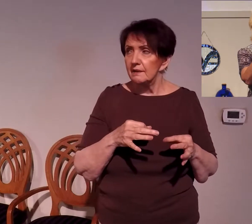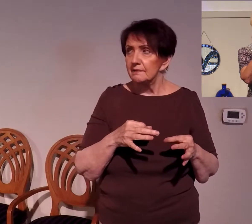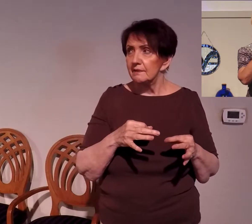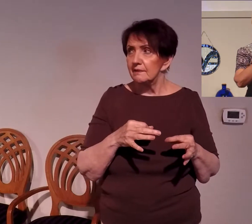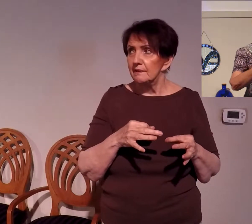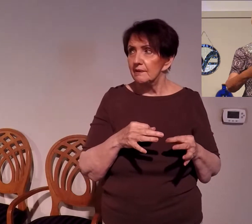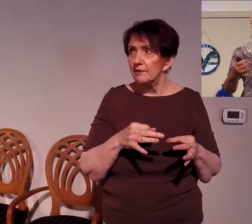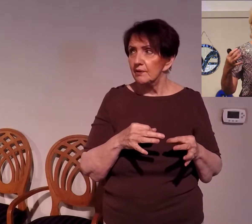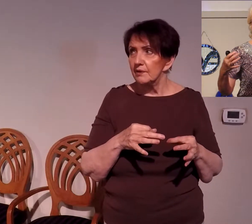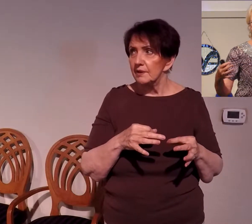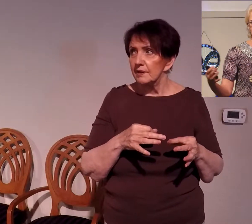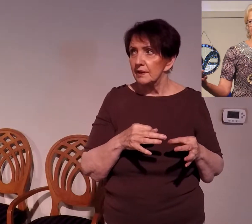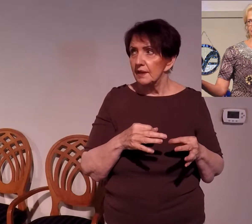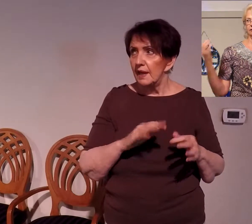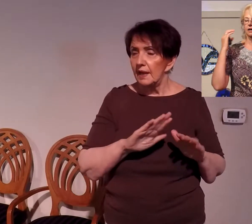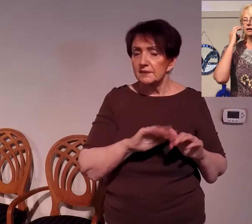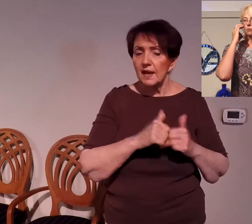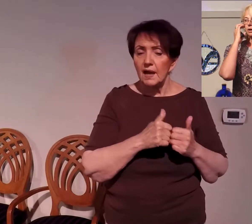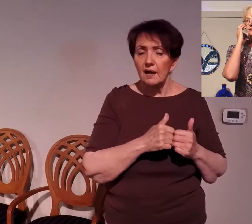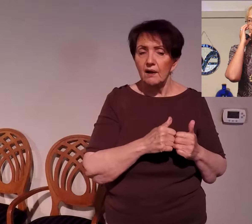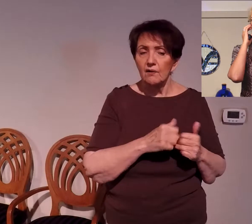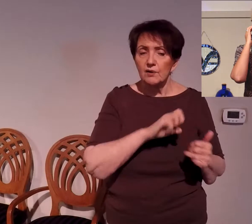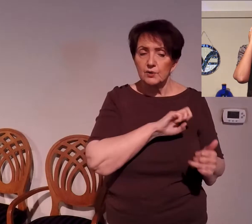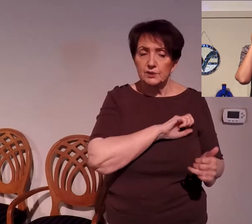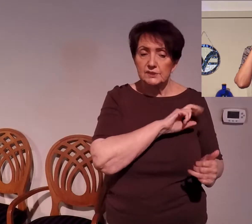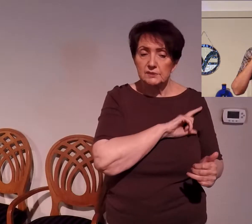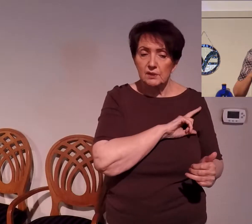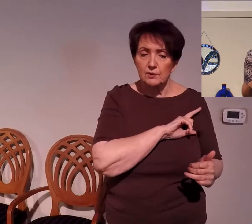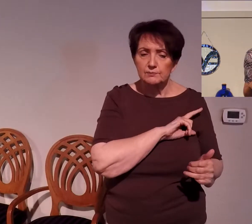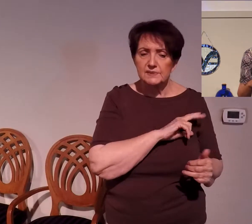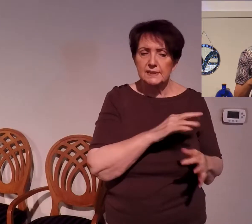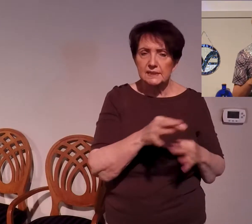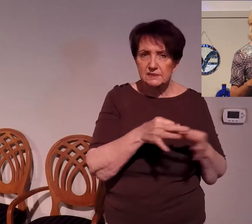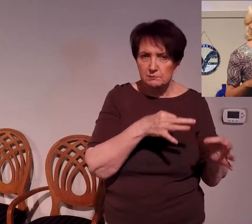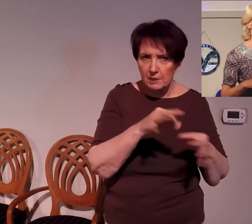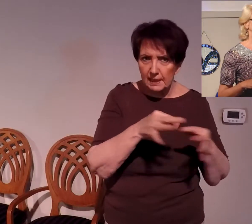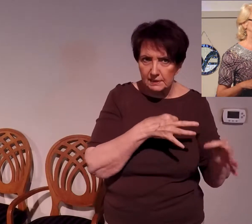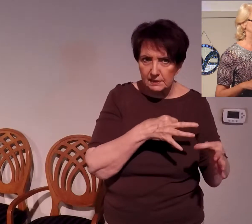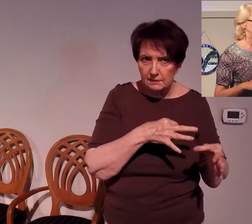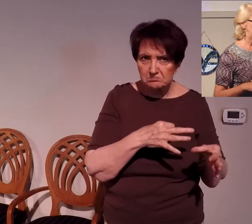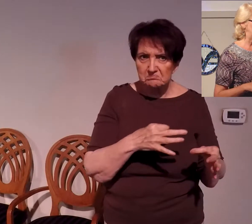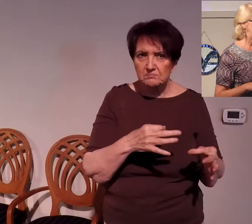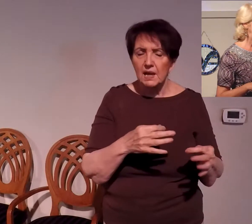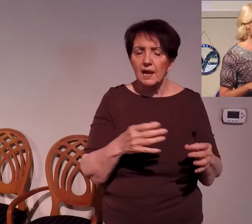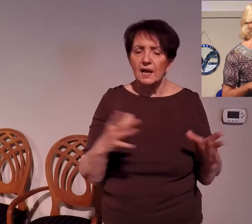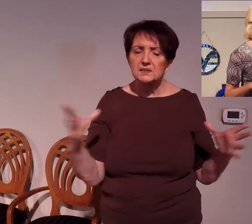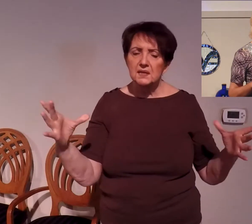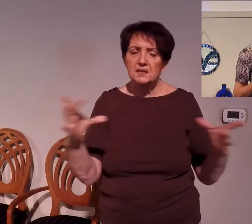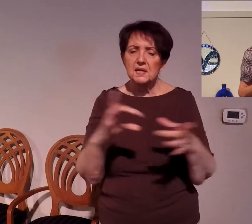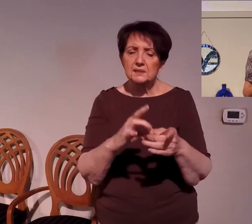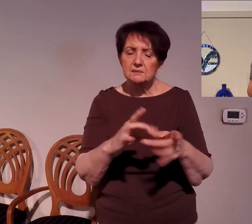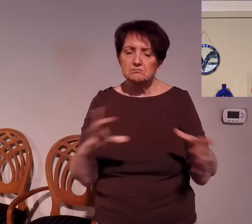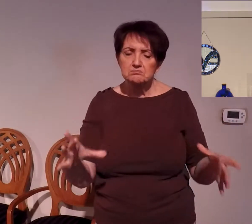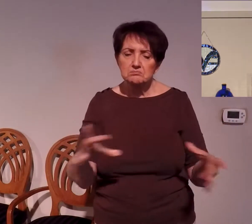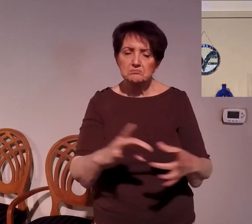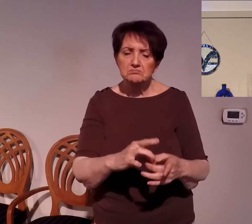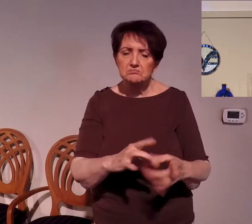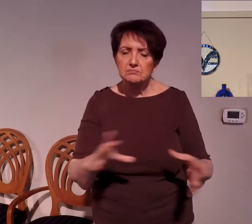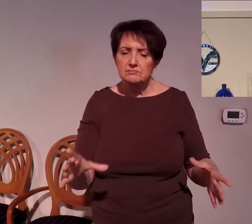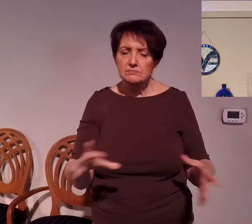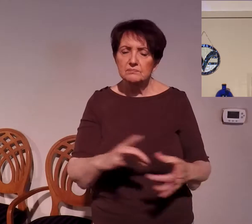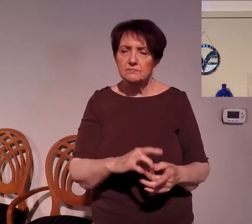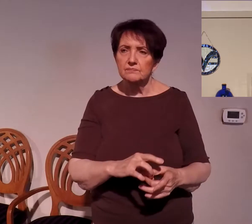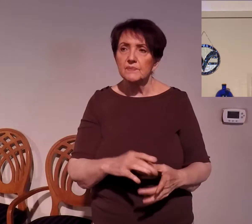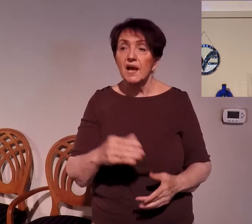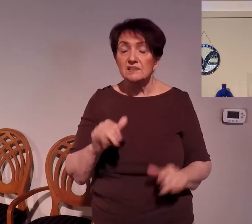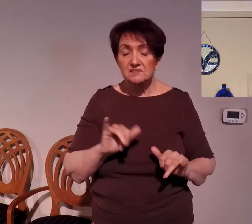Ernest Holmes elucidated what a spiritual mind treatment is and what it's for, what it's about. I still have that notebook.